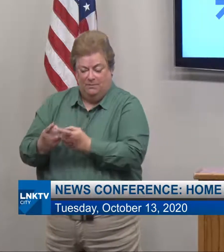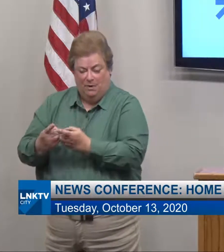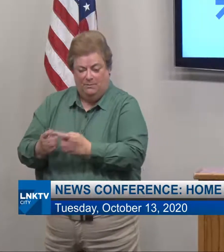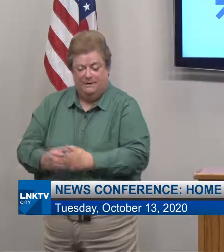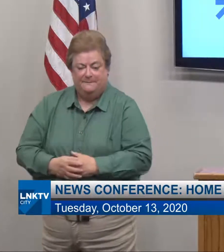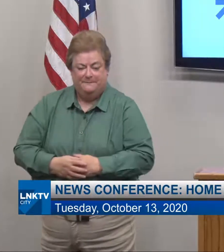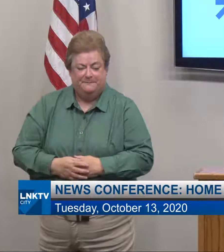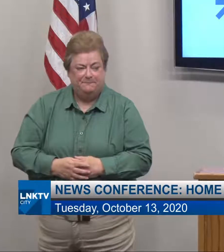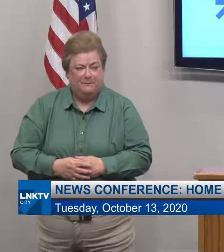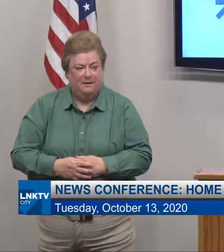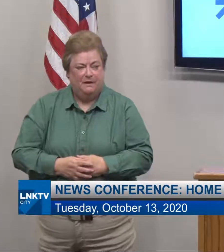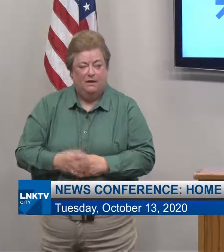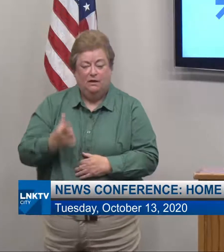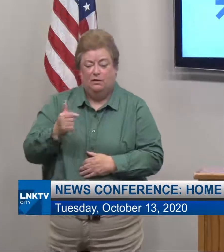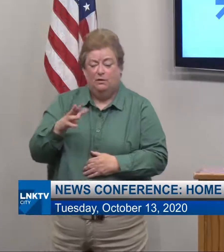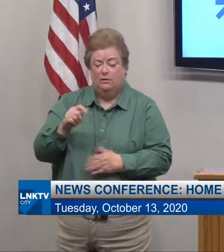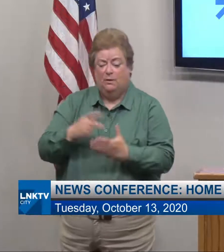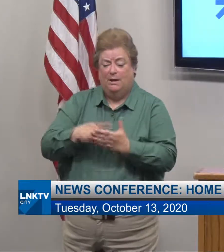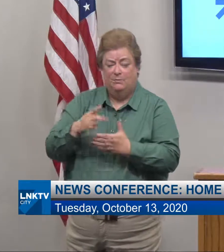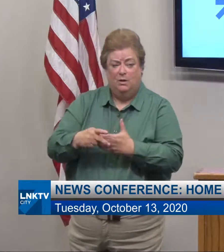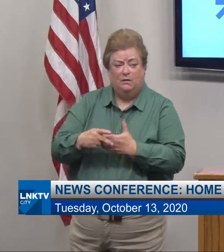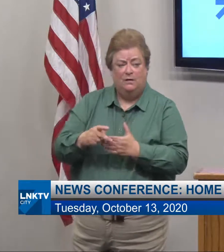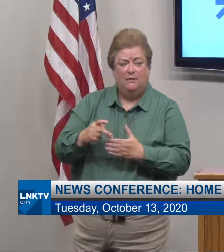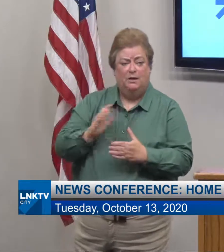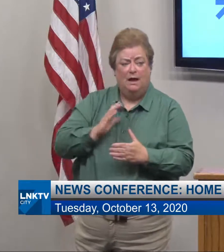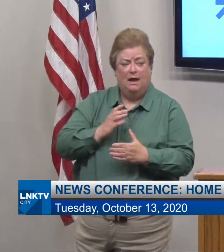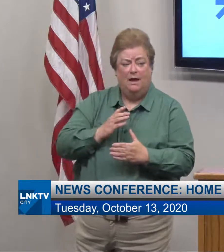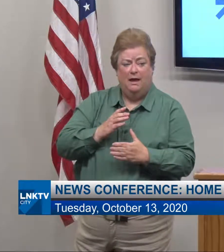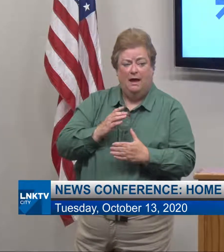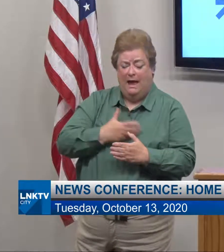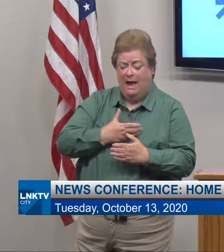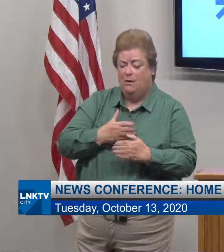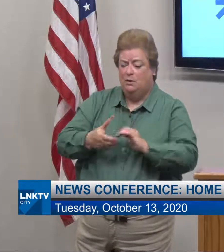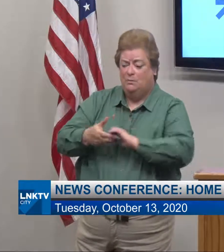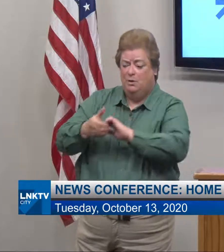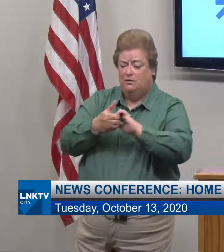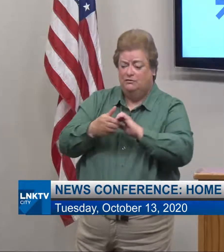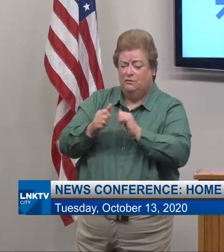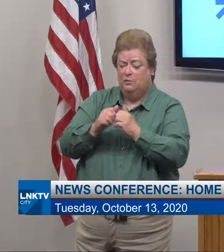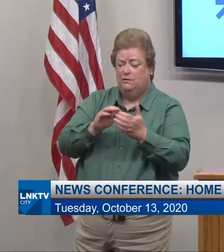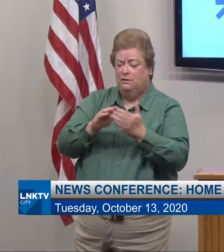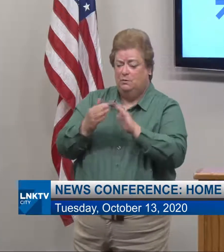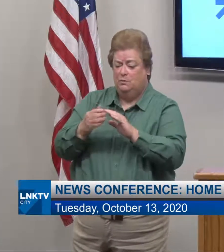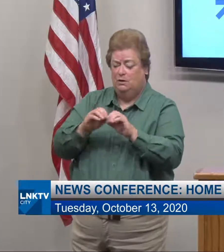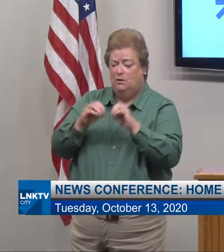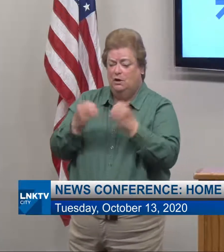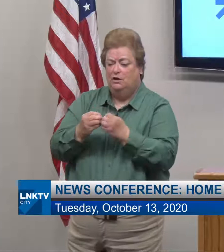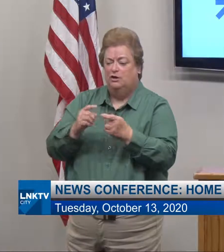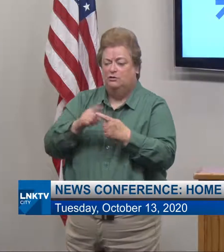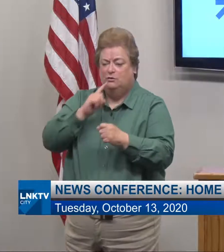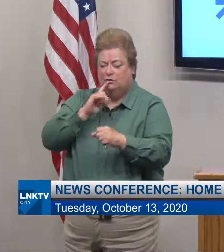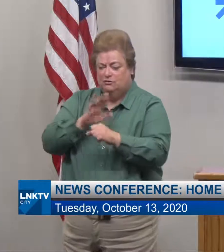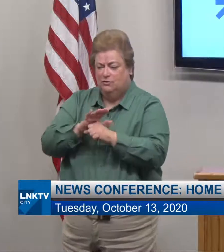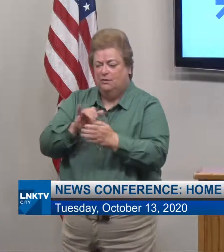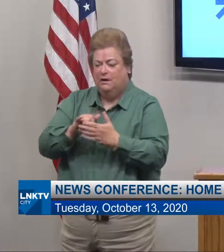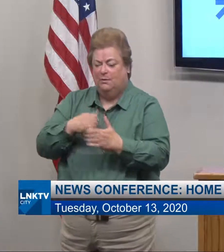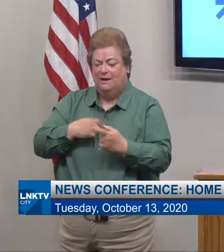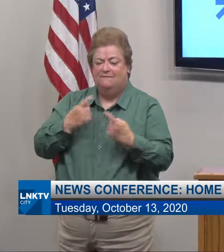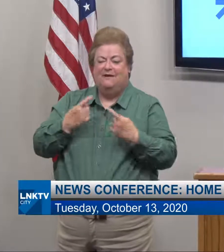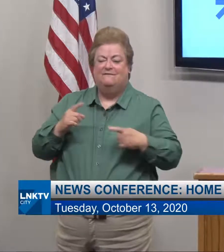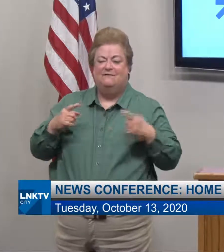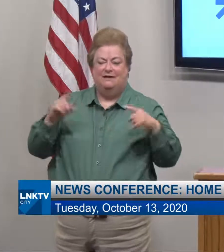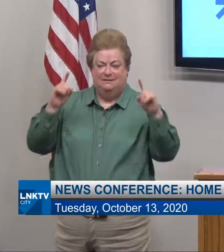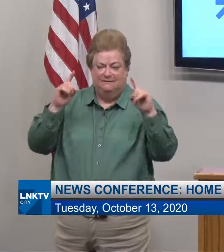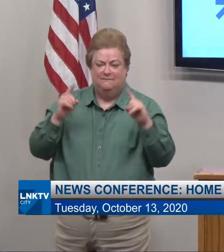members. The grant program also leverages our partnerships with community organizations to ensure the most effective application of these